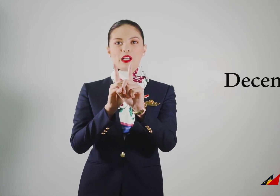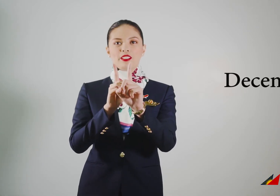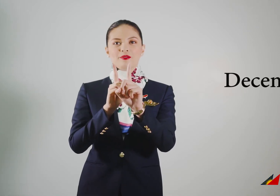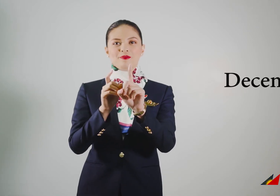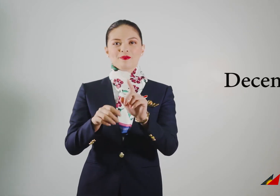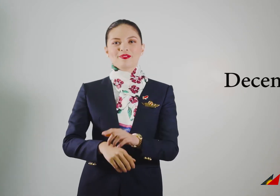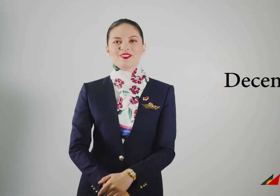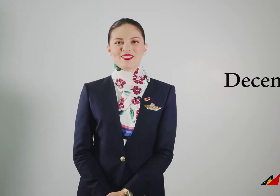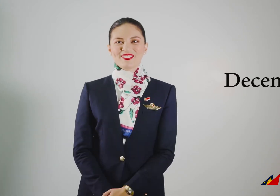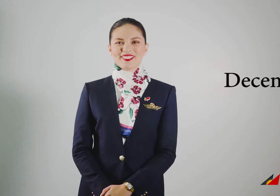December,